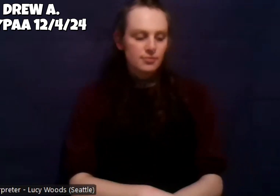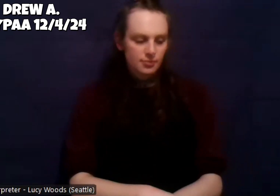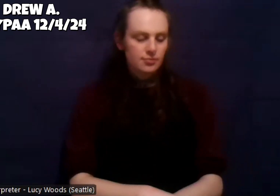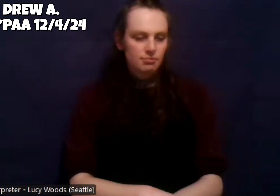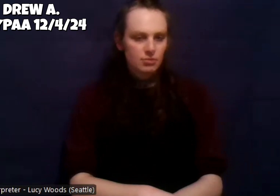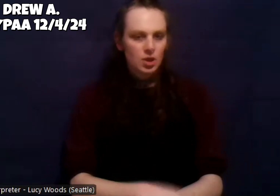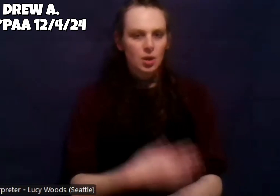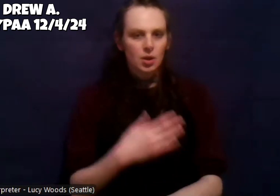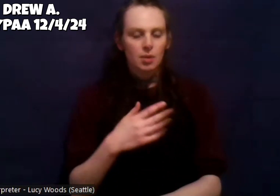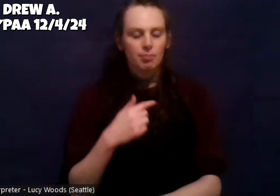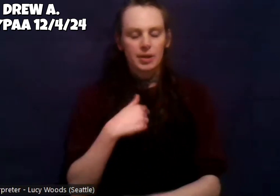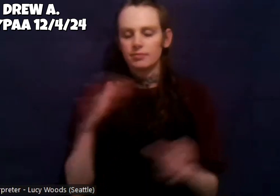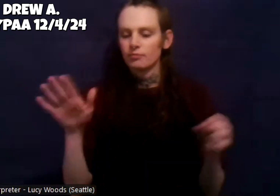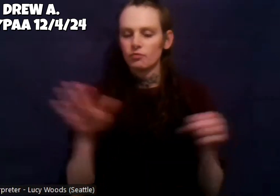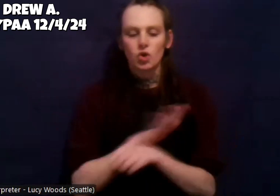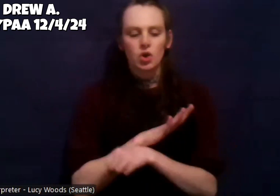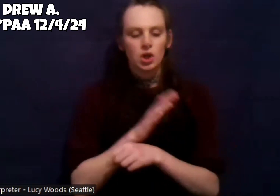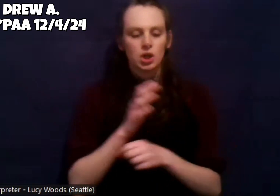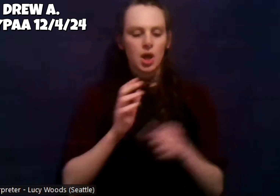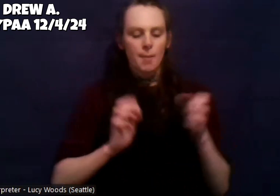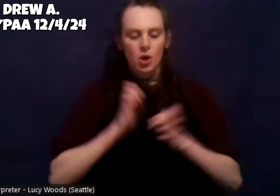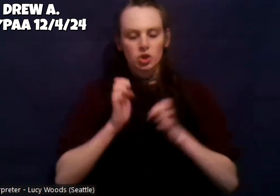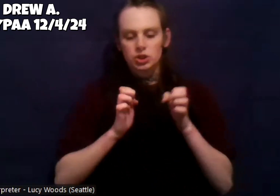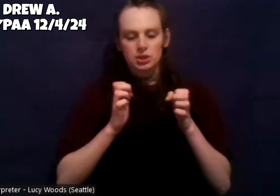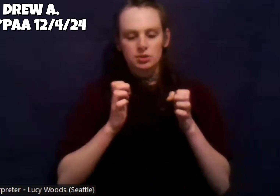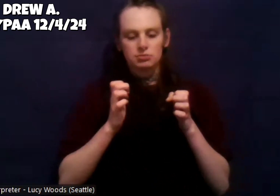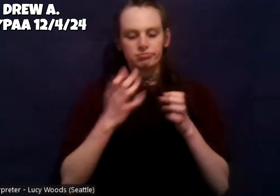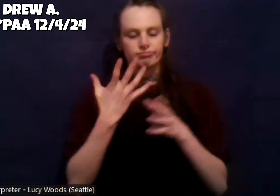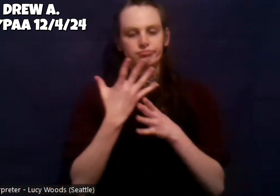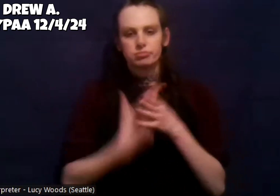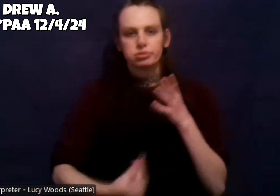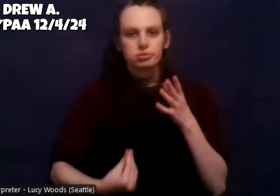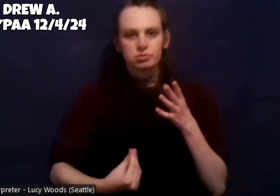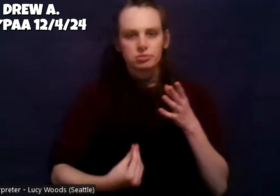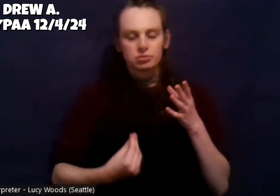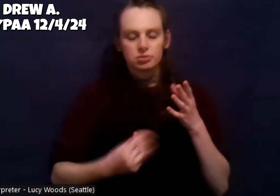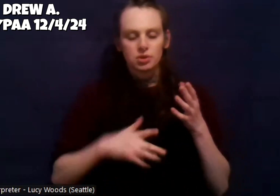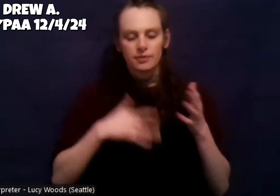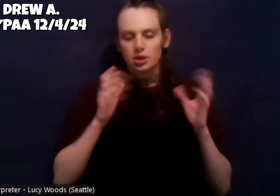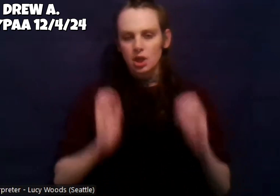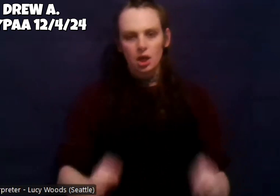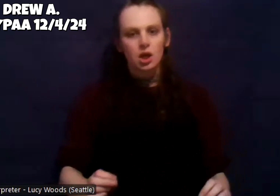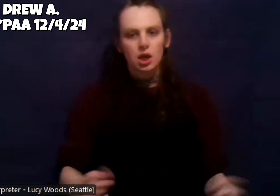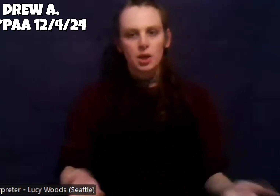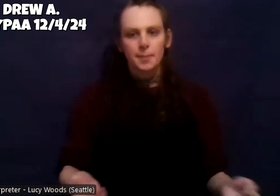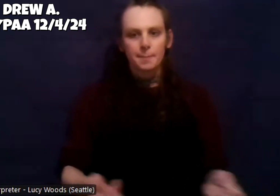emotional bankruptcy. And that was in October of